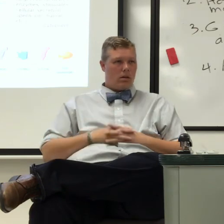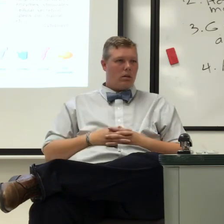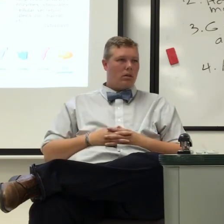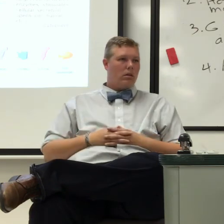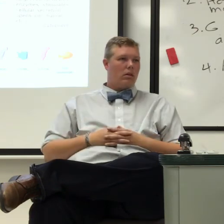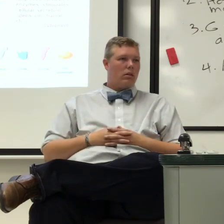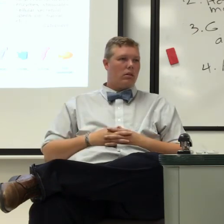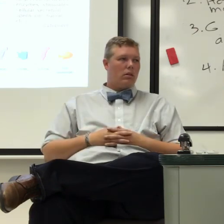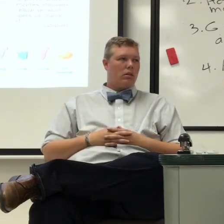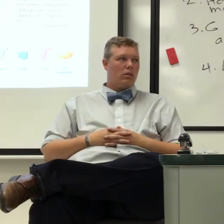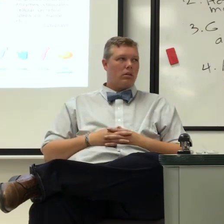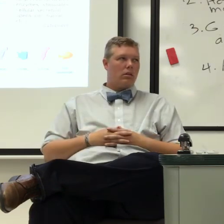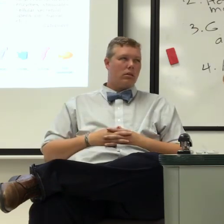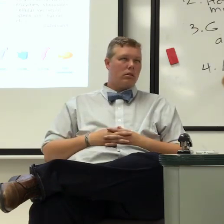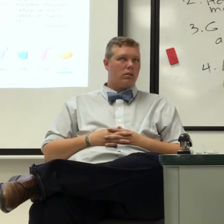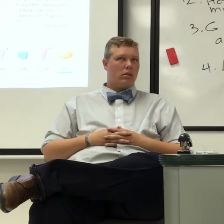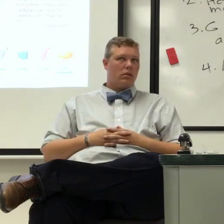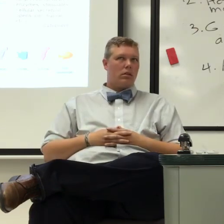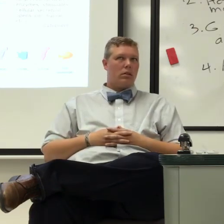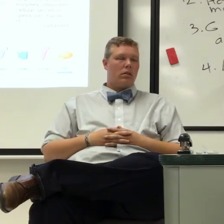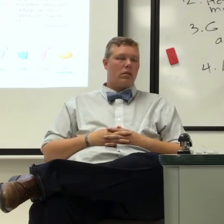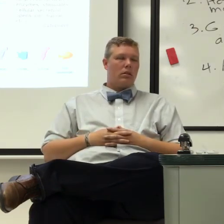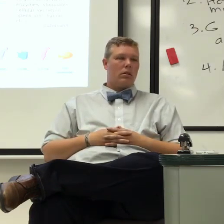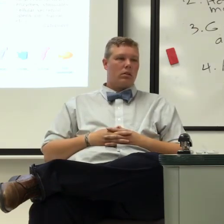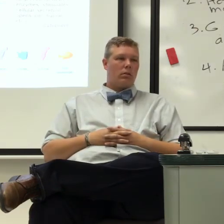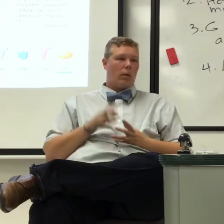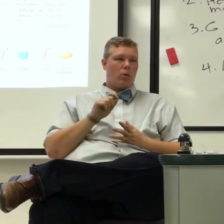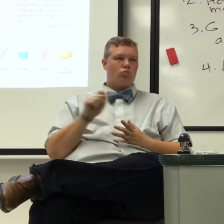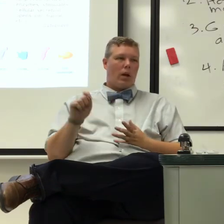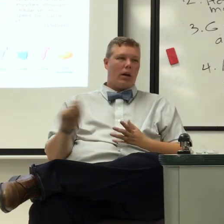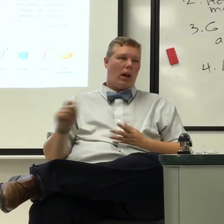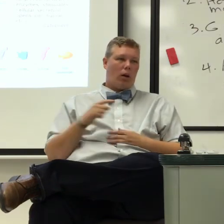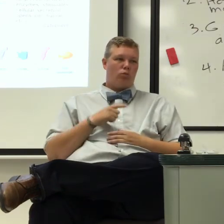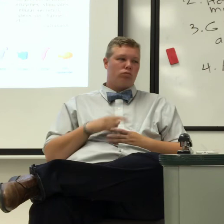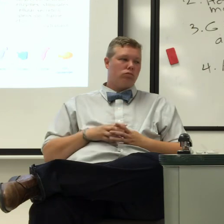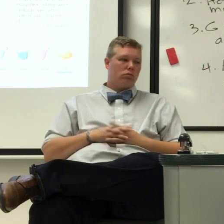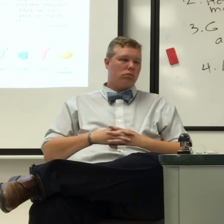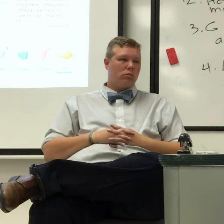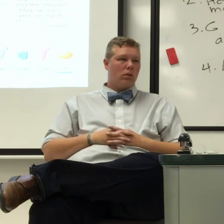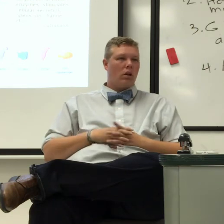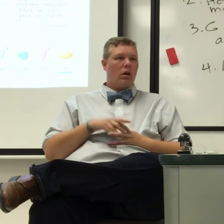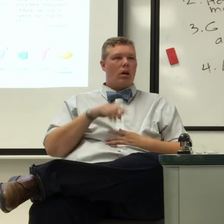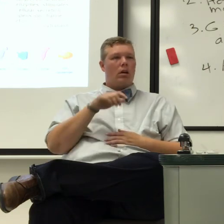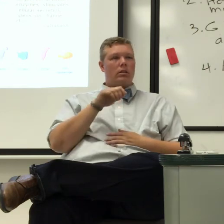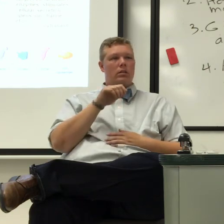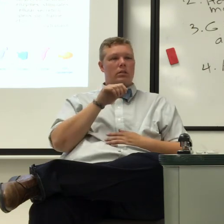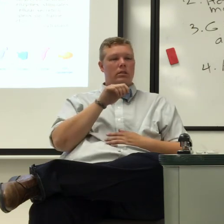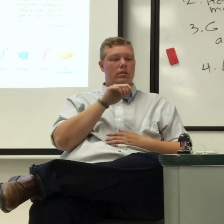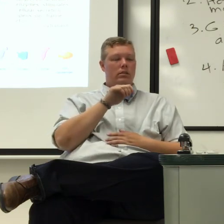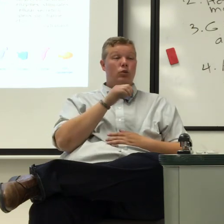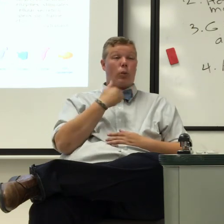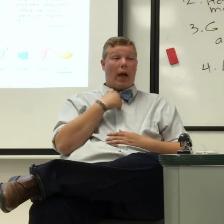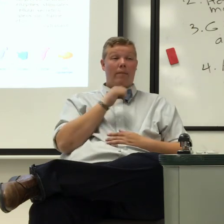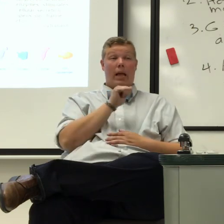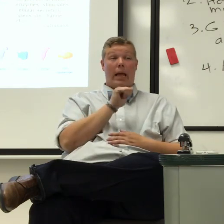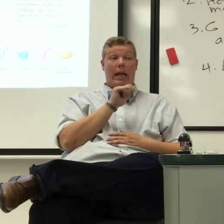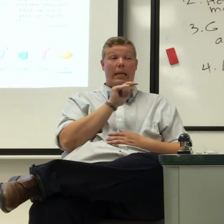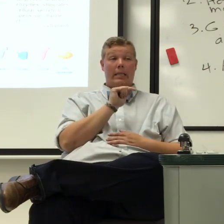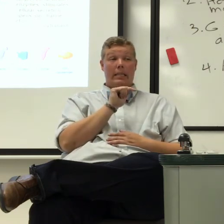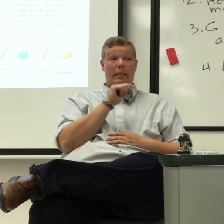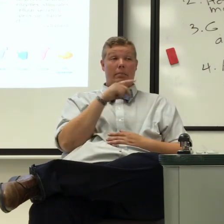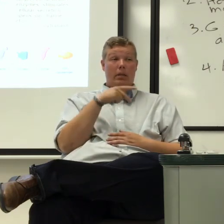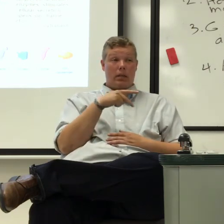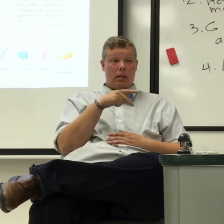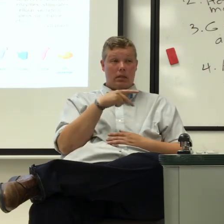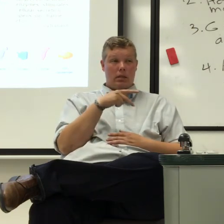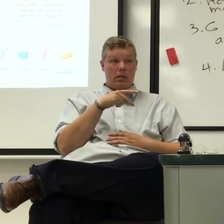Okay, well actually no, that's not GDP. It converts, let me write it out, it converts ATP. Think of ATP as